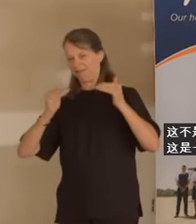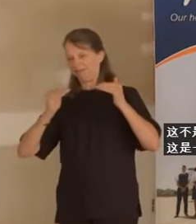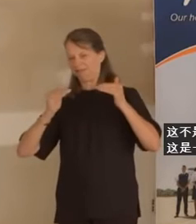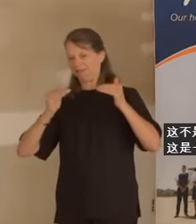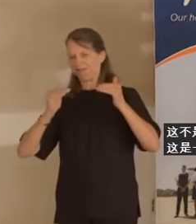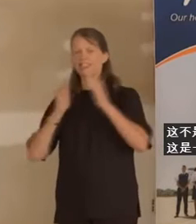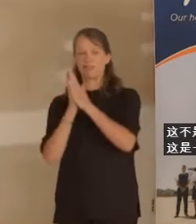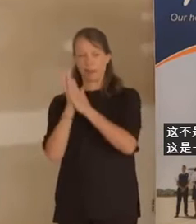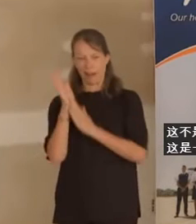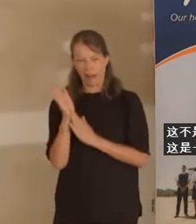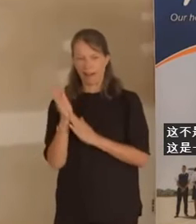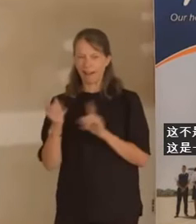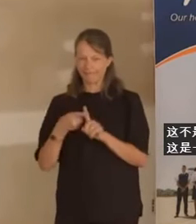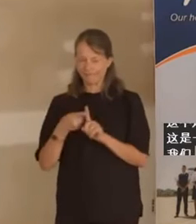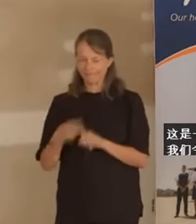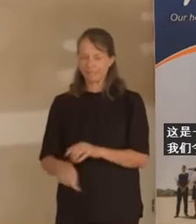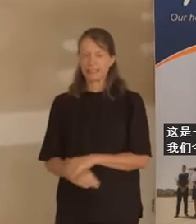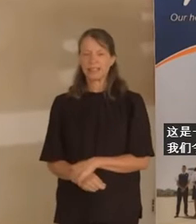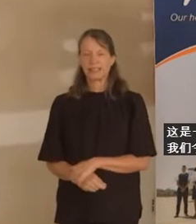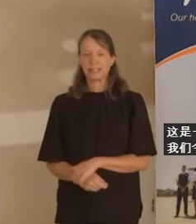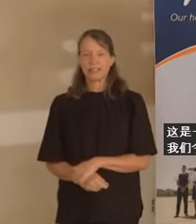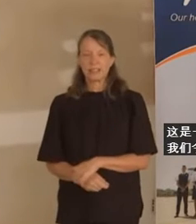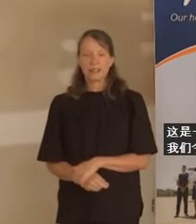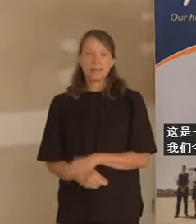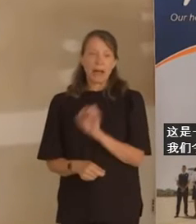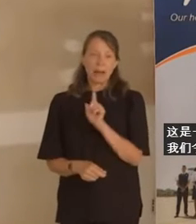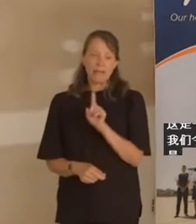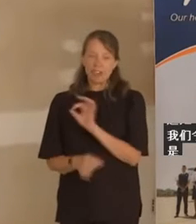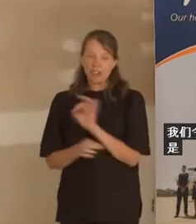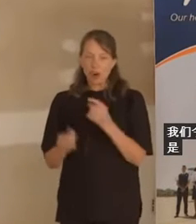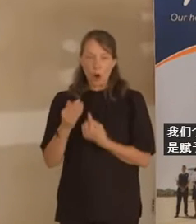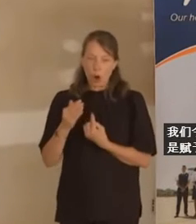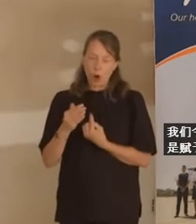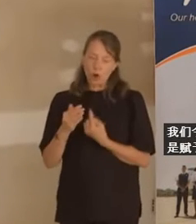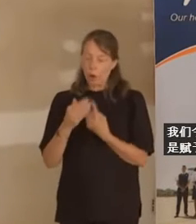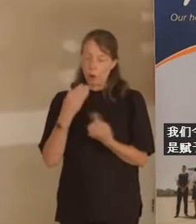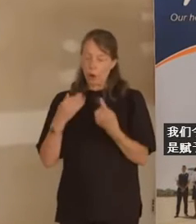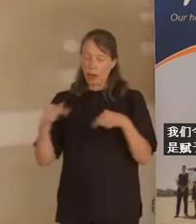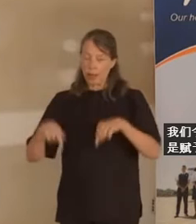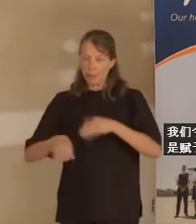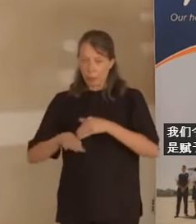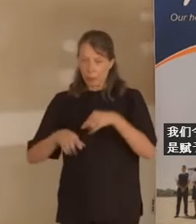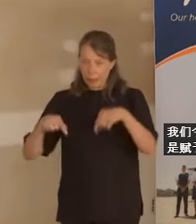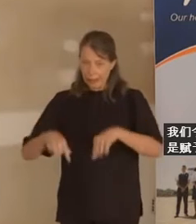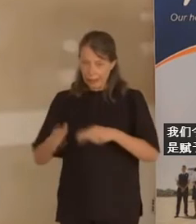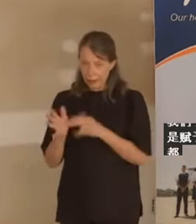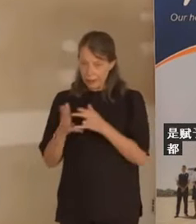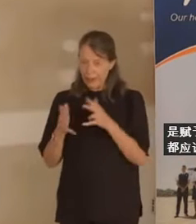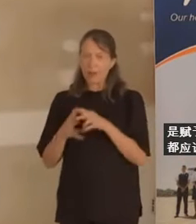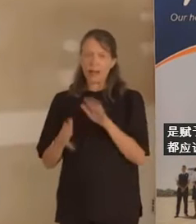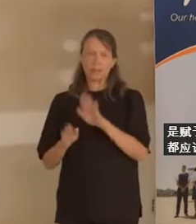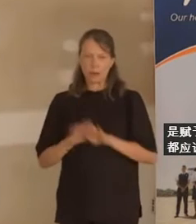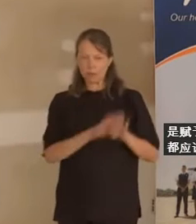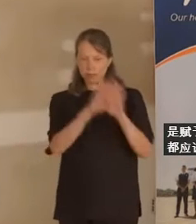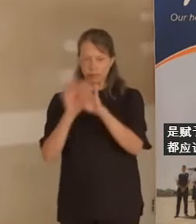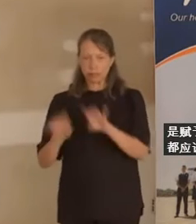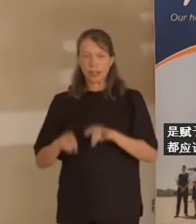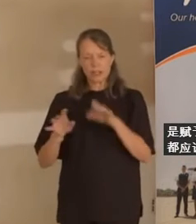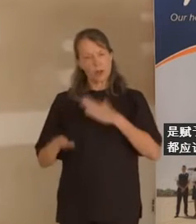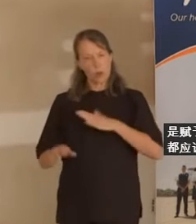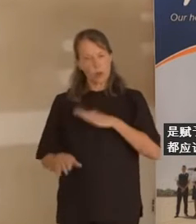national issue. And part of the change that we're looking at today is empowering all ministers to have buy-in to